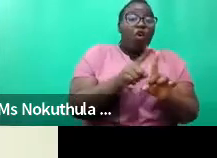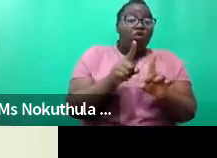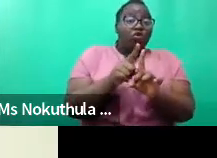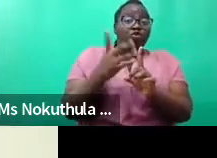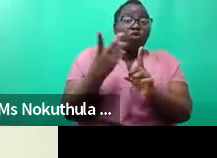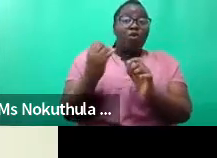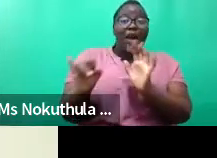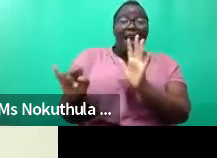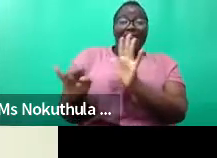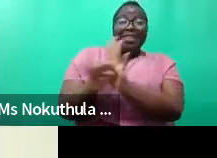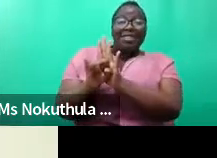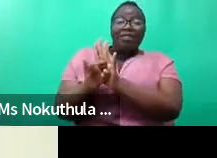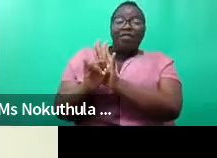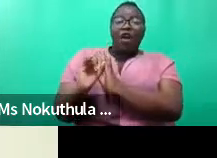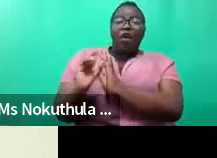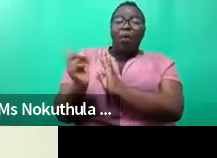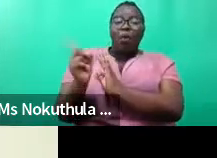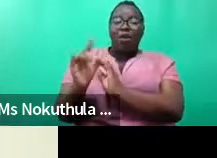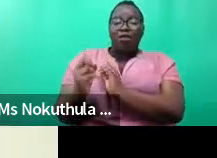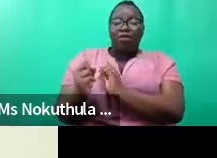two